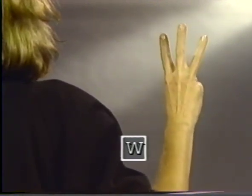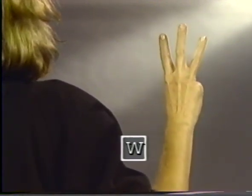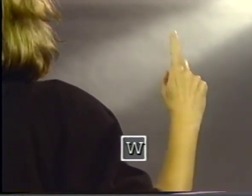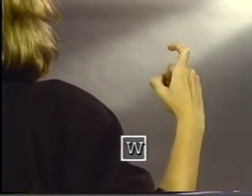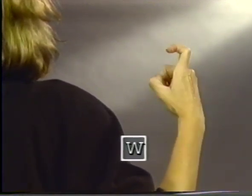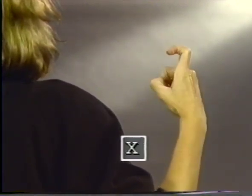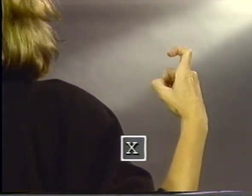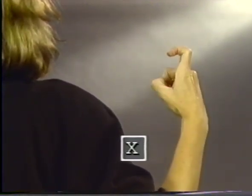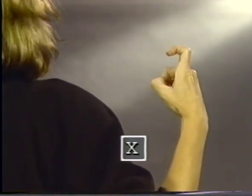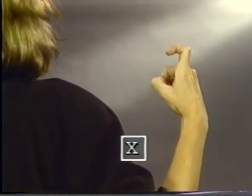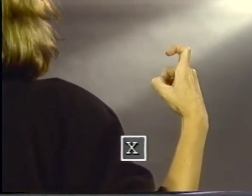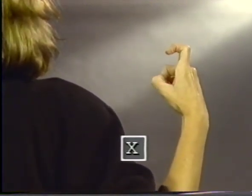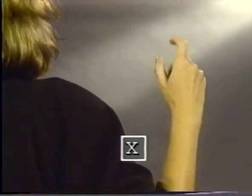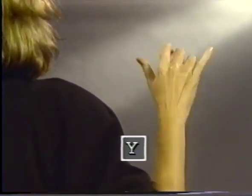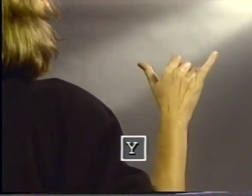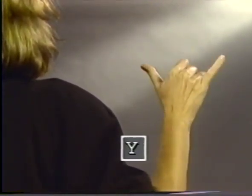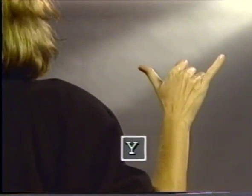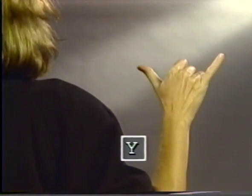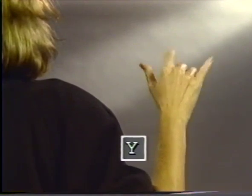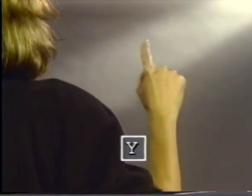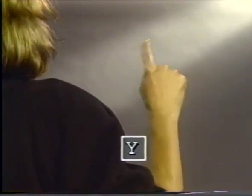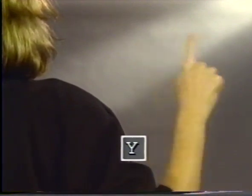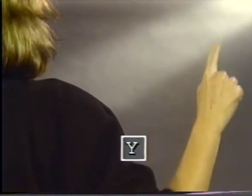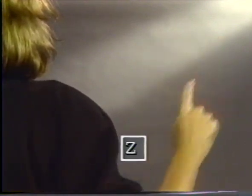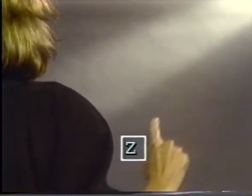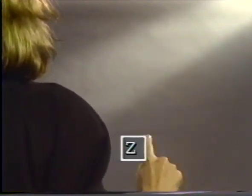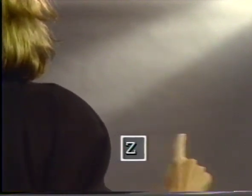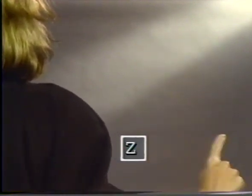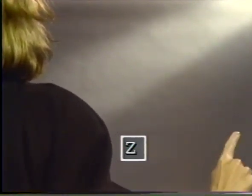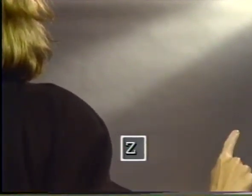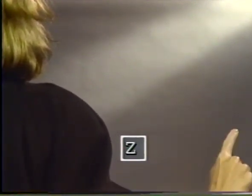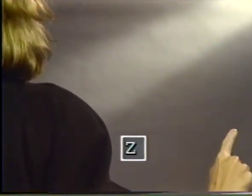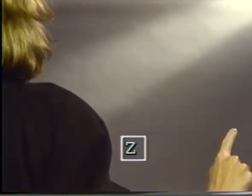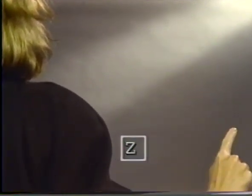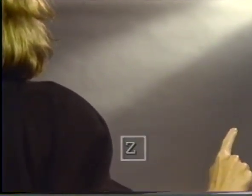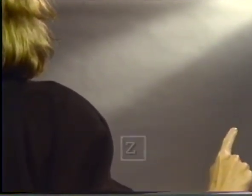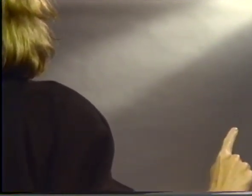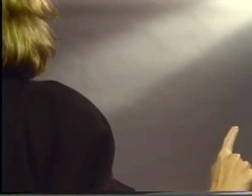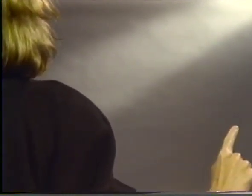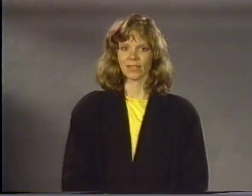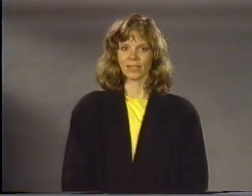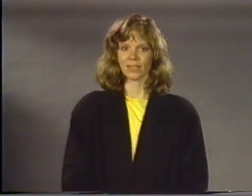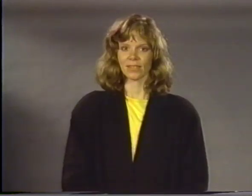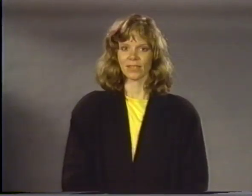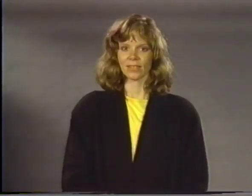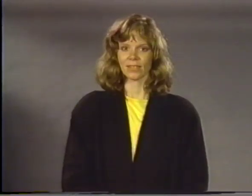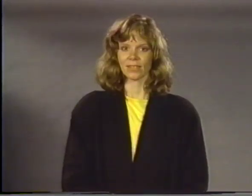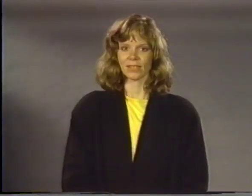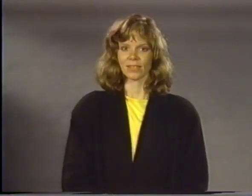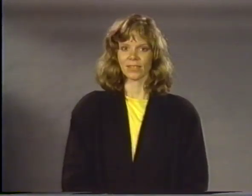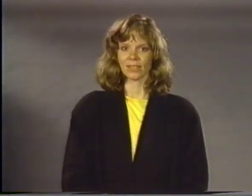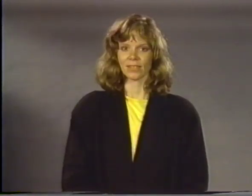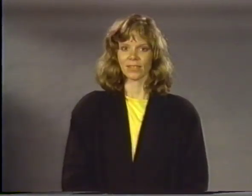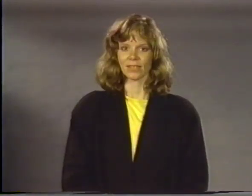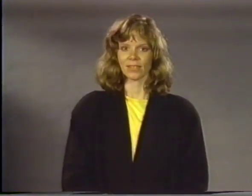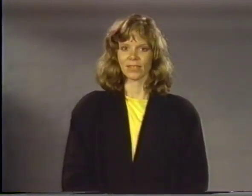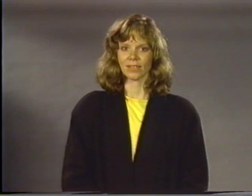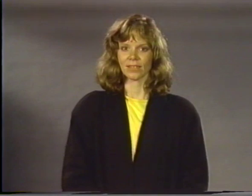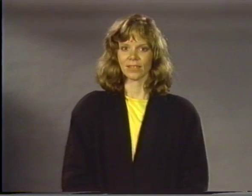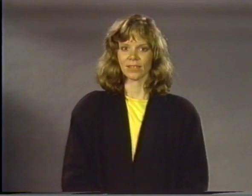can practice seeing the hand shapes from a reader's point of view. Now, by putting the letters together smoothly,